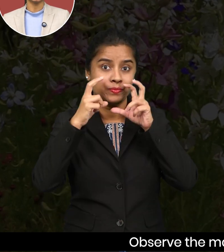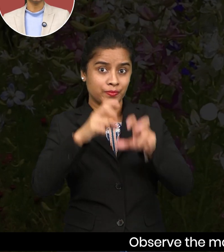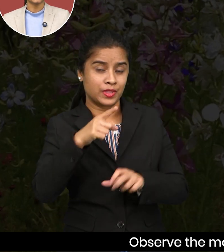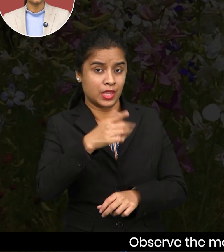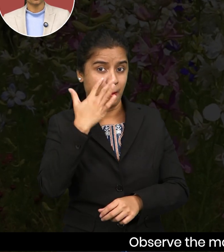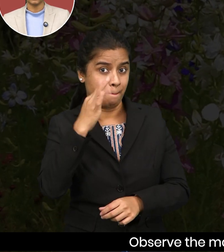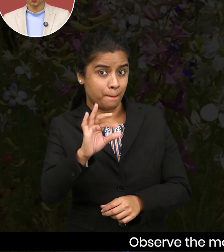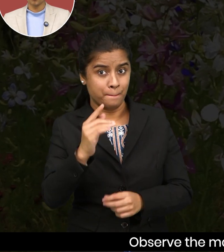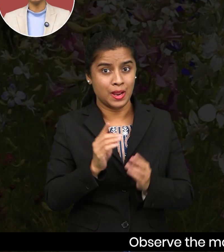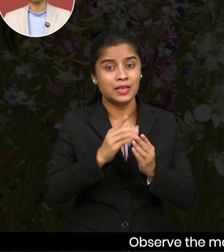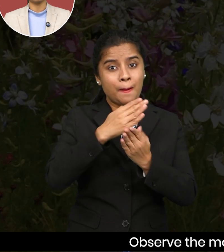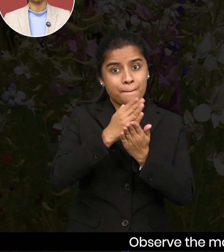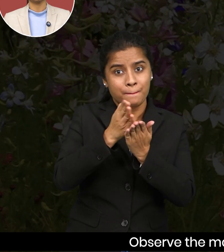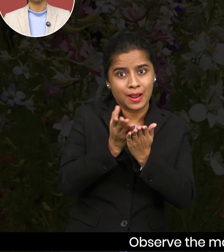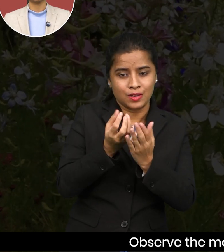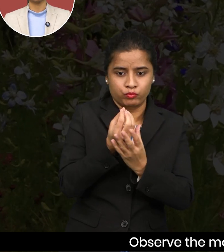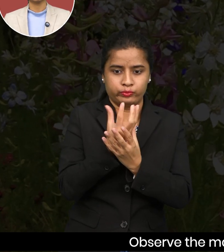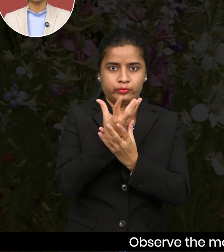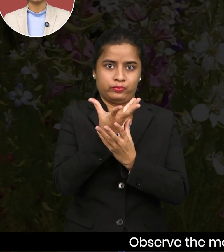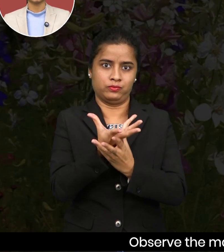Observe the main parts of the open flower.